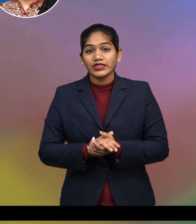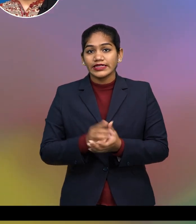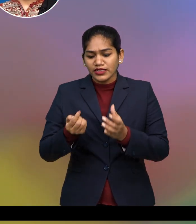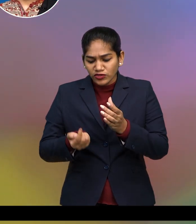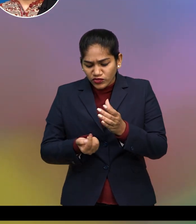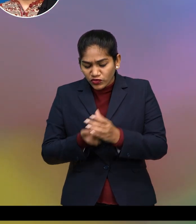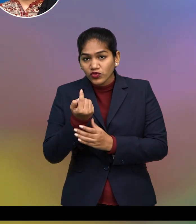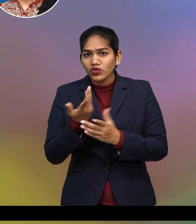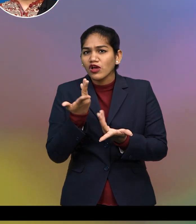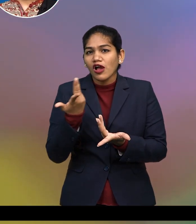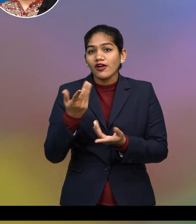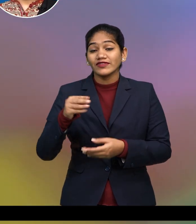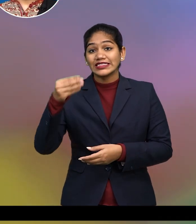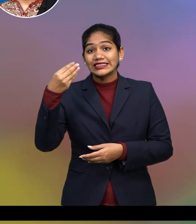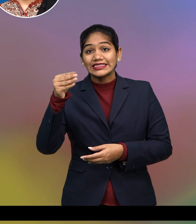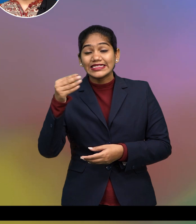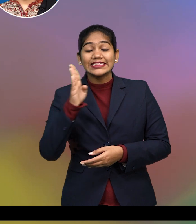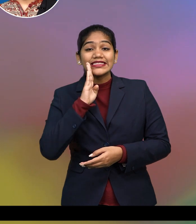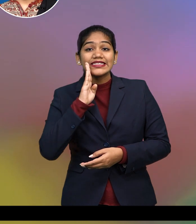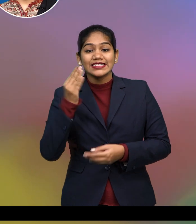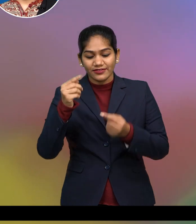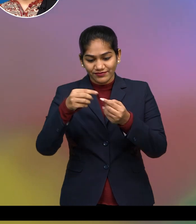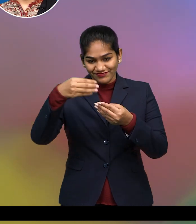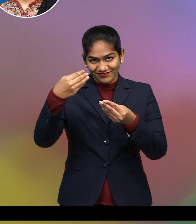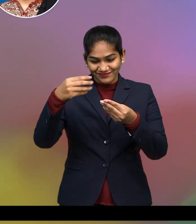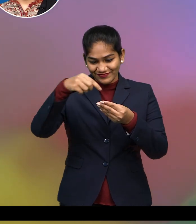grow at the leaf notches.